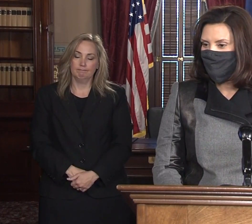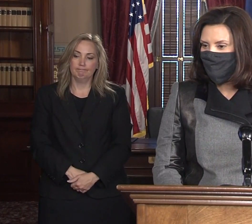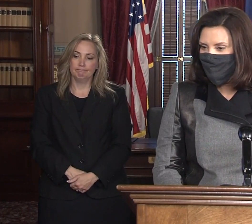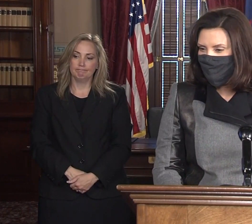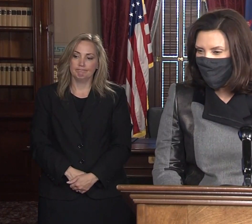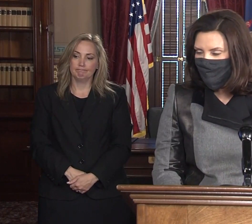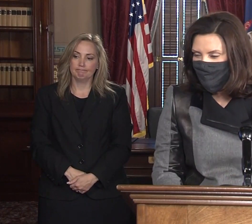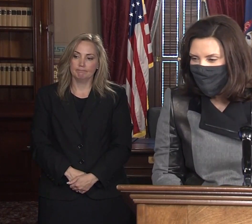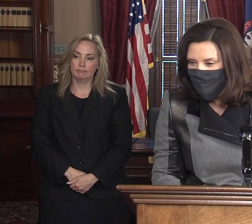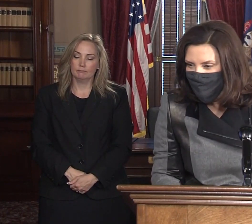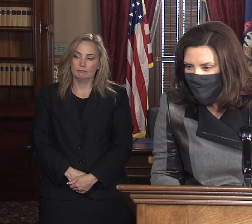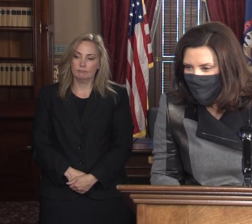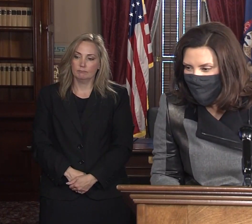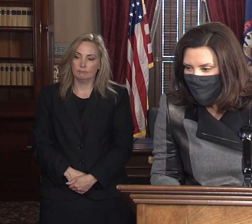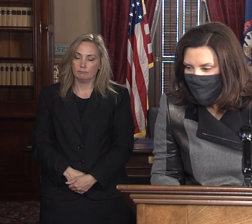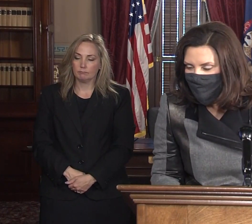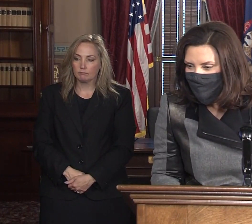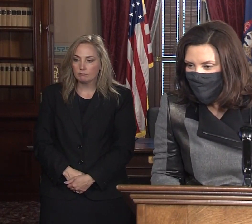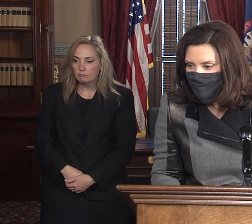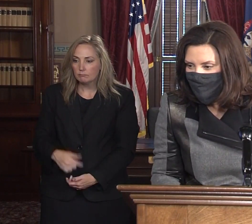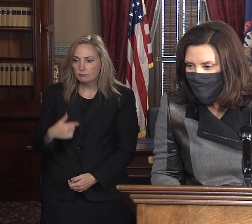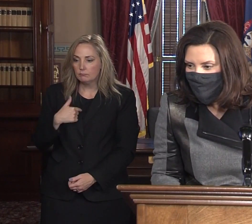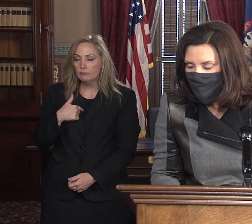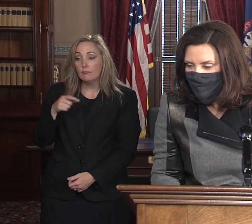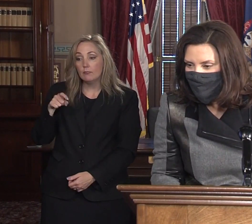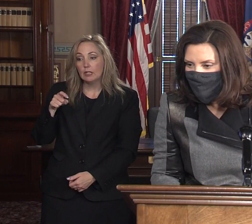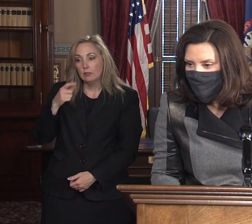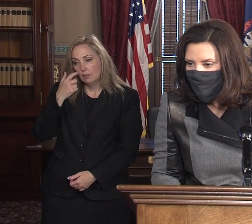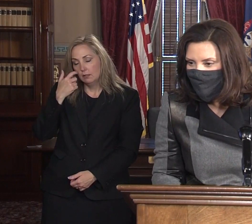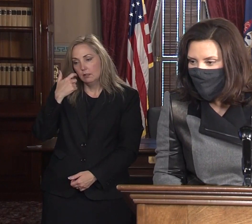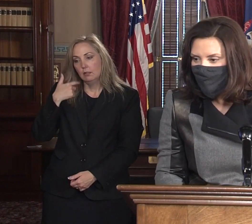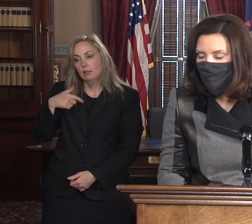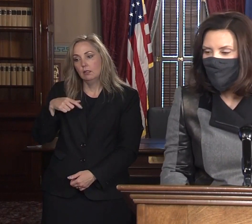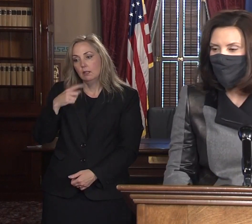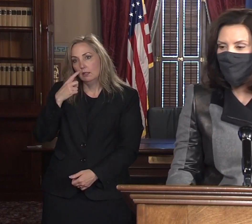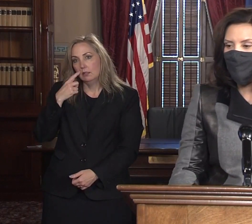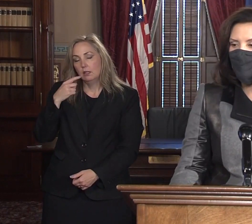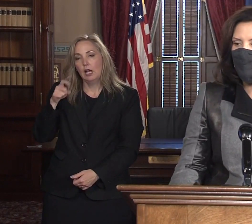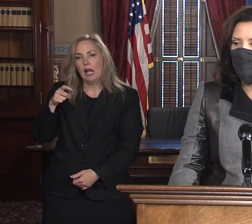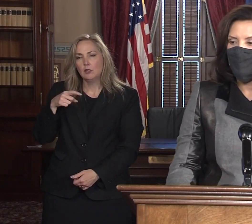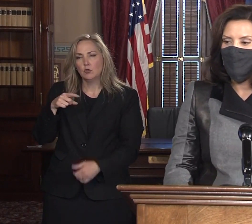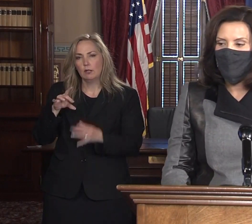Okay. All right. I should have noted that we don't have a lot of time for questions, so we'll